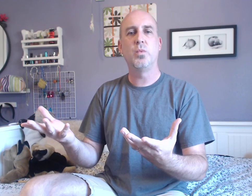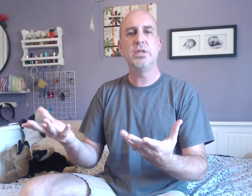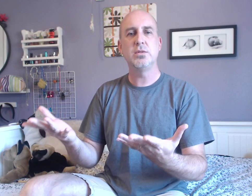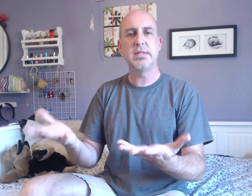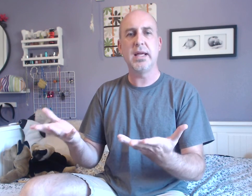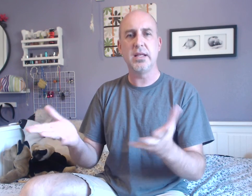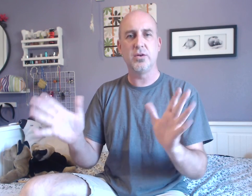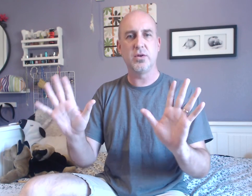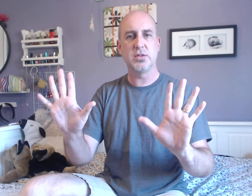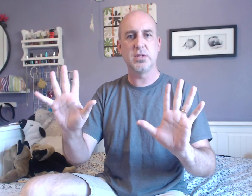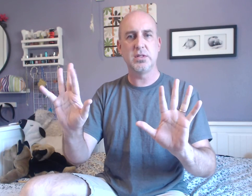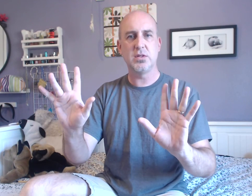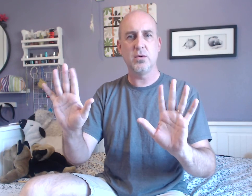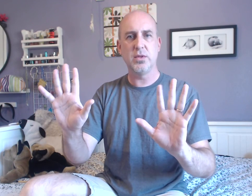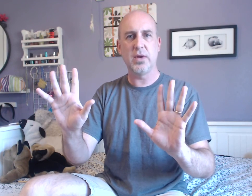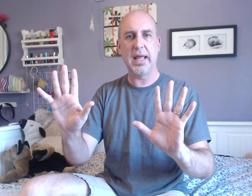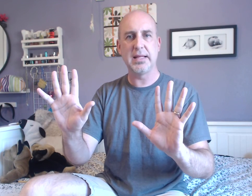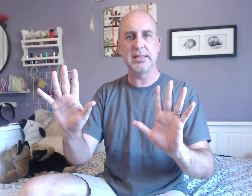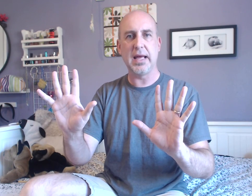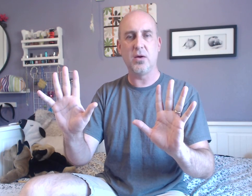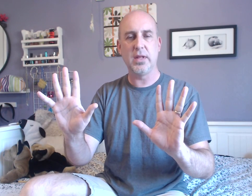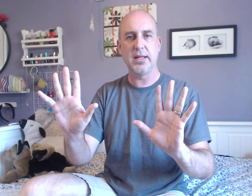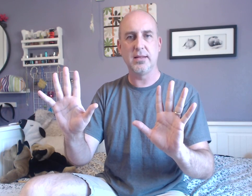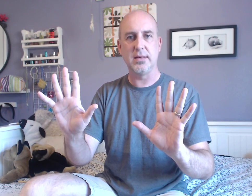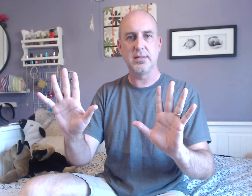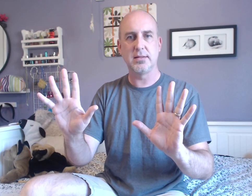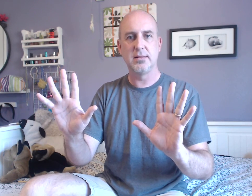you sign it, you're going to start with your hands out like this.